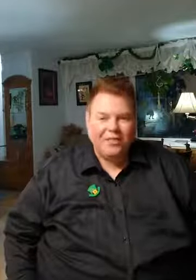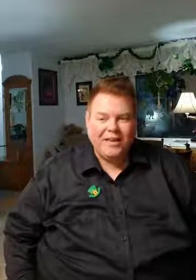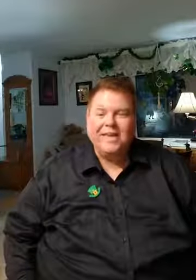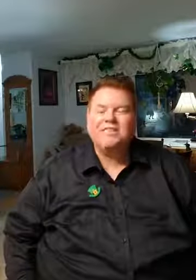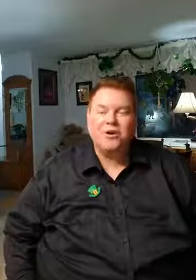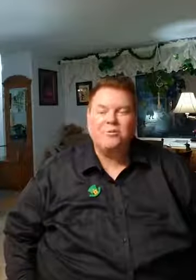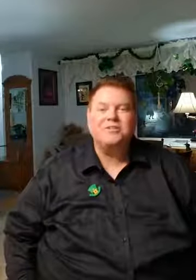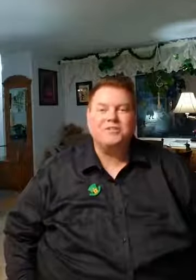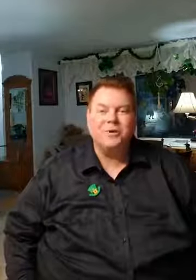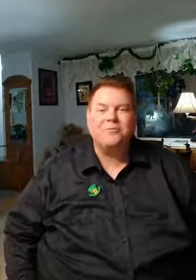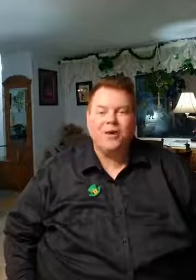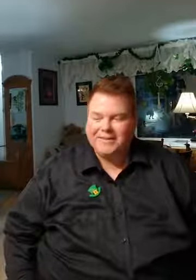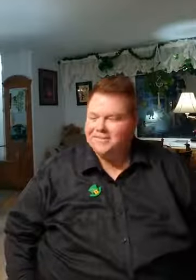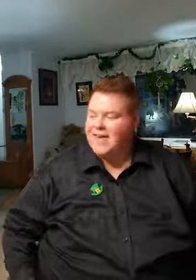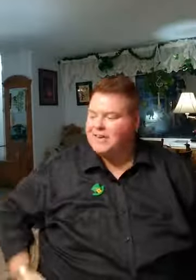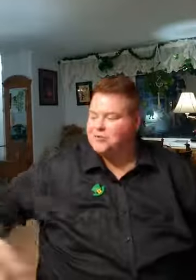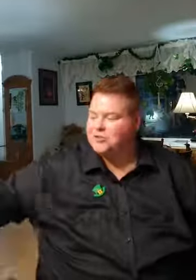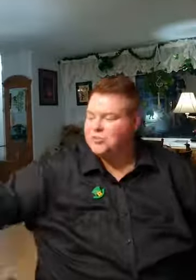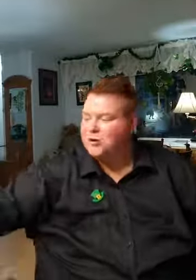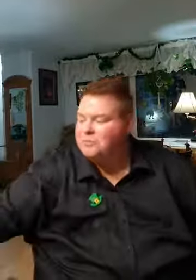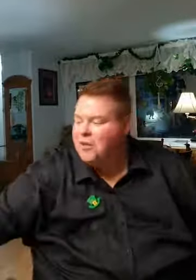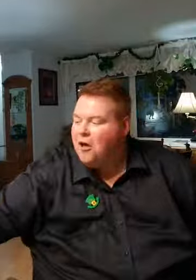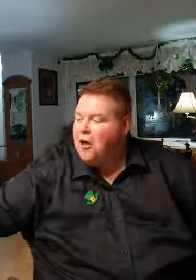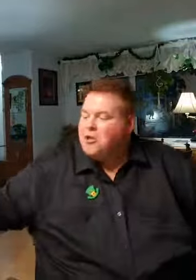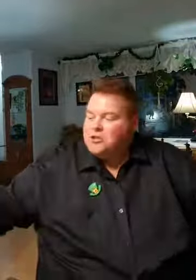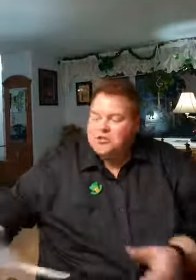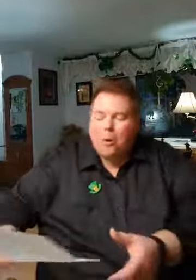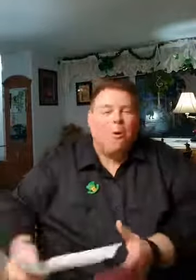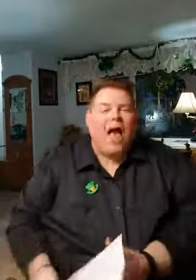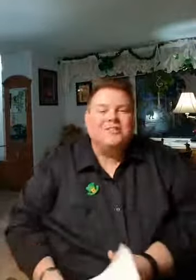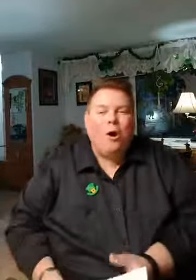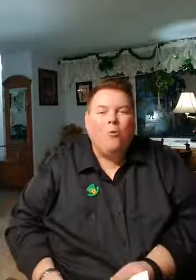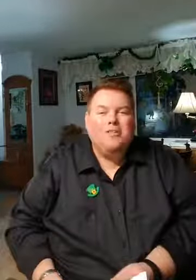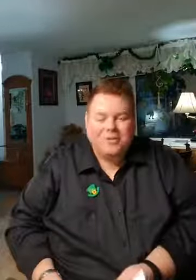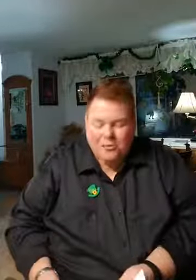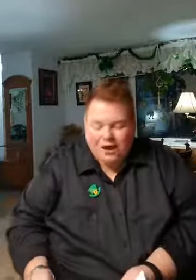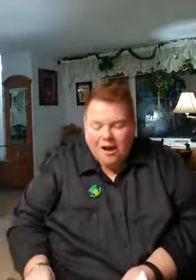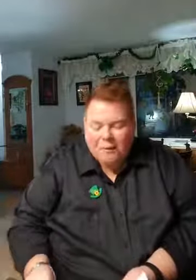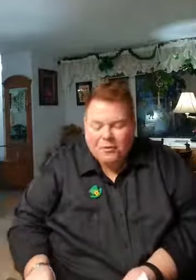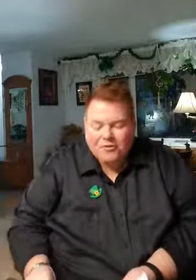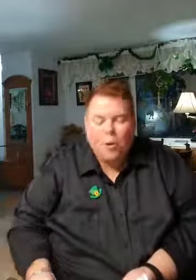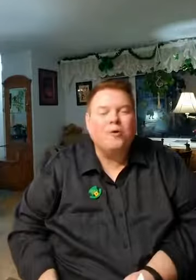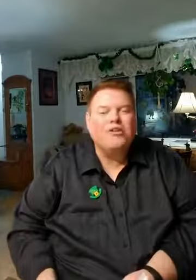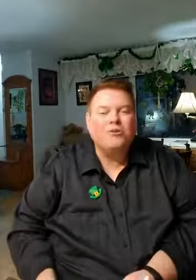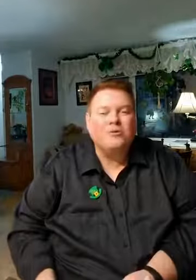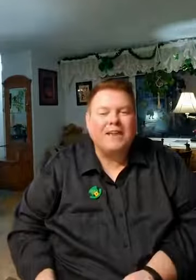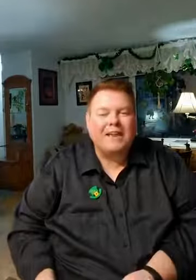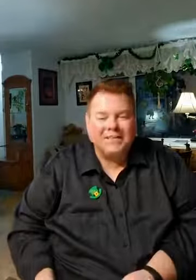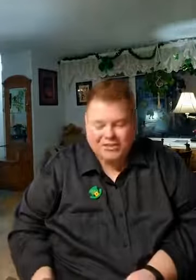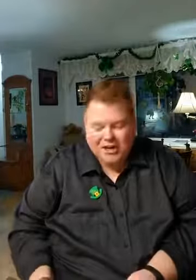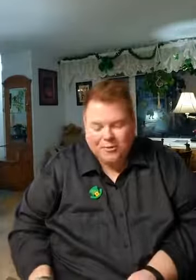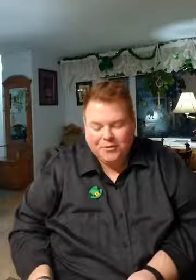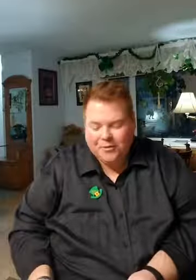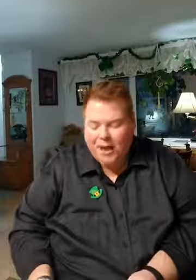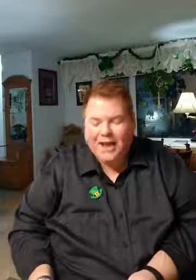East Coast is doing it right. That is for sure. So, as always, I do have a couple of corny jokes that I'd like to share with you, and I do